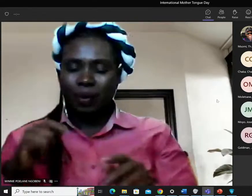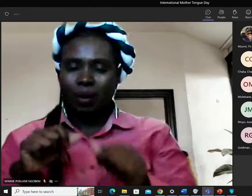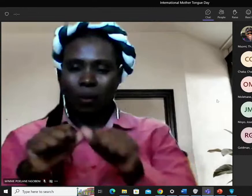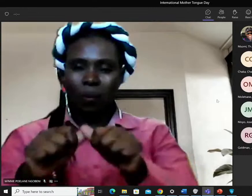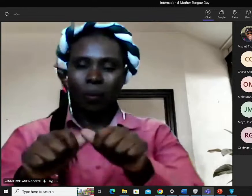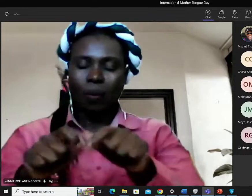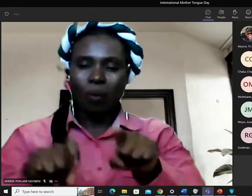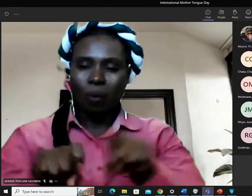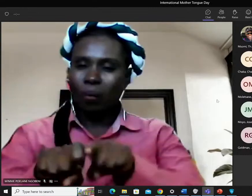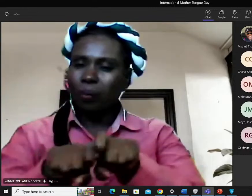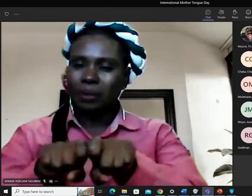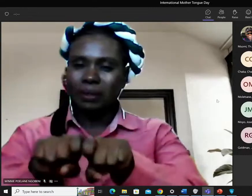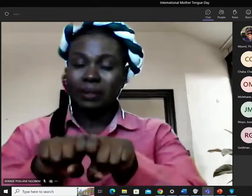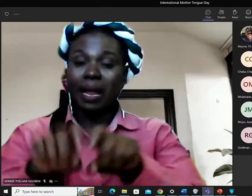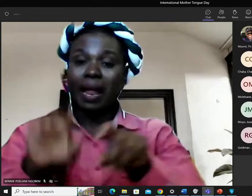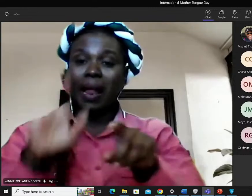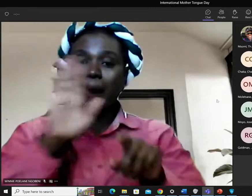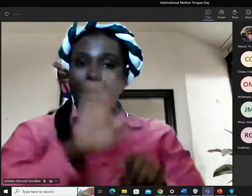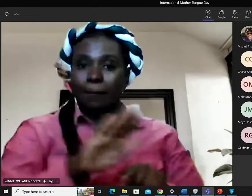but the learners were